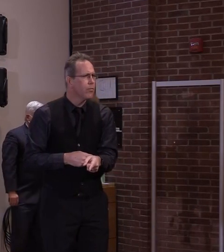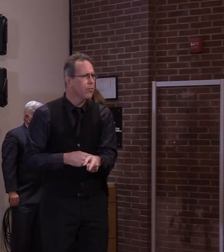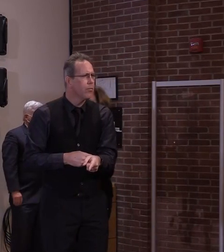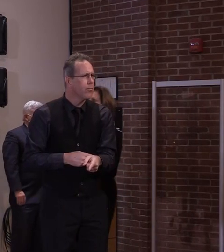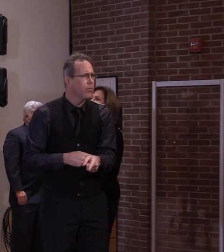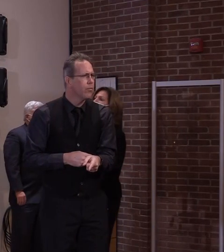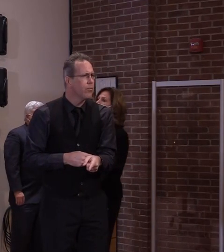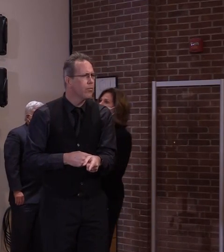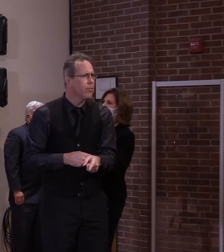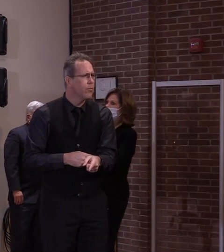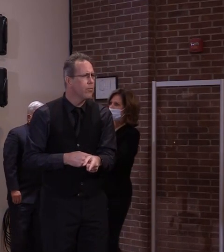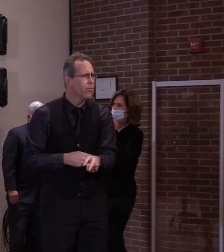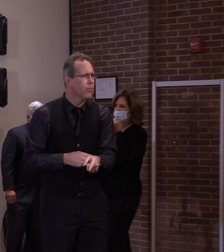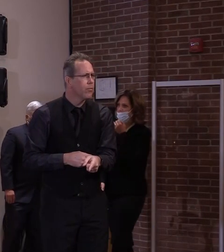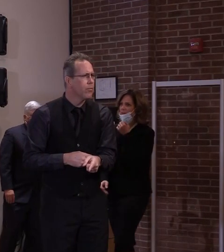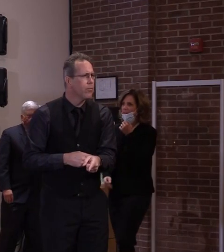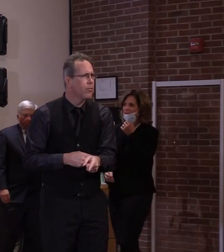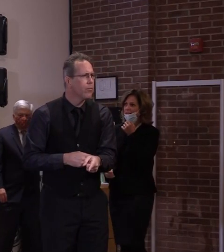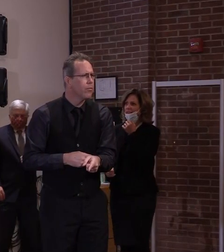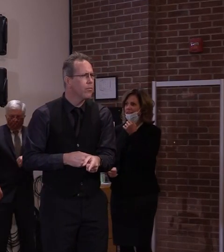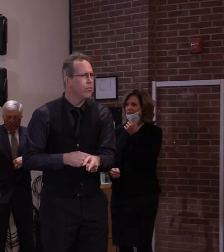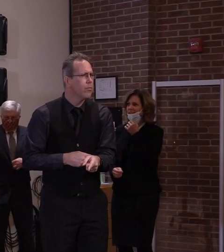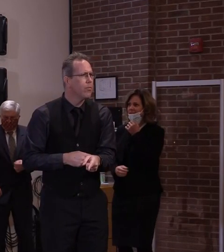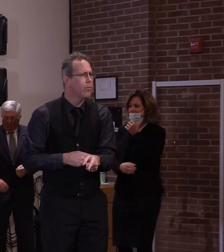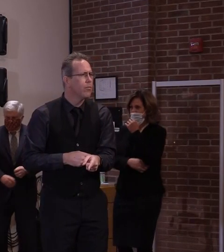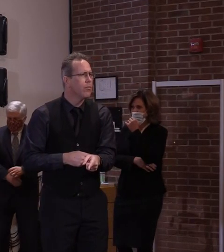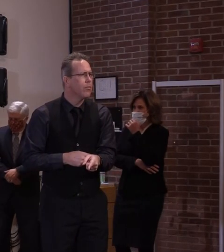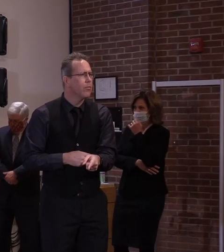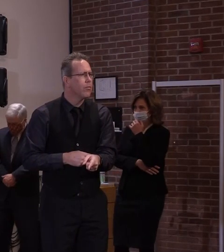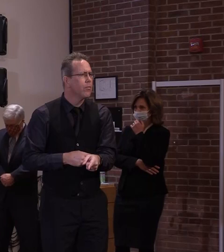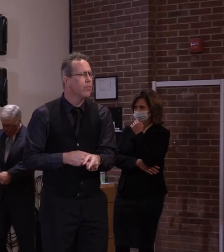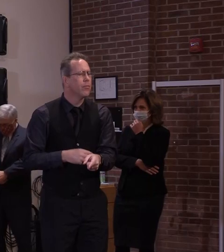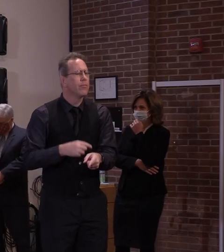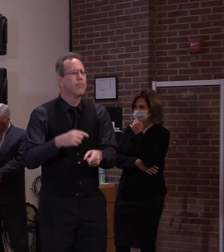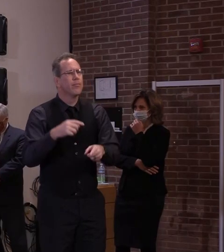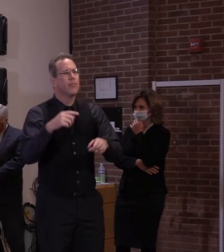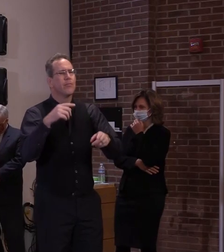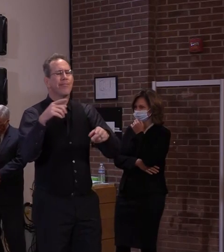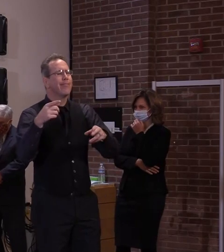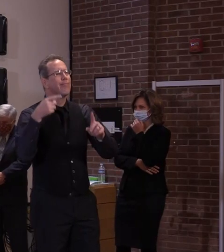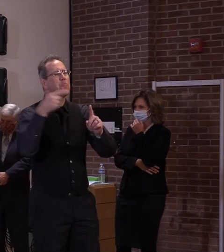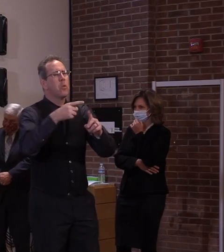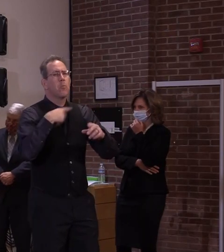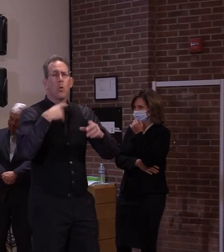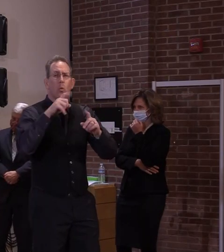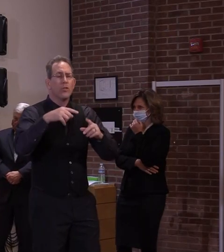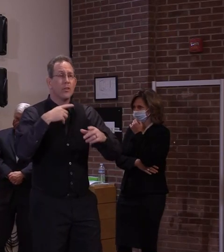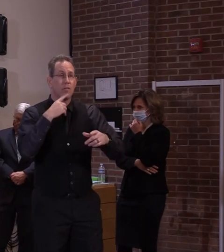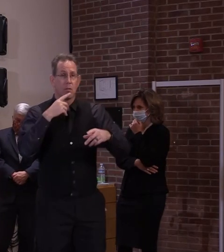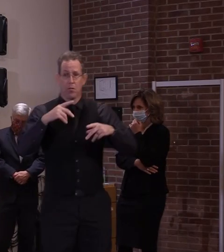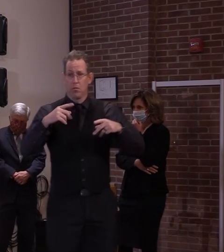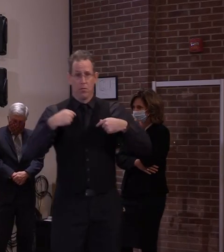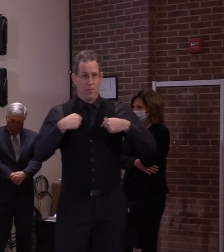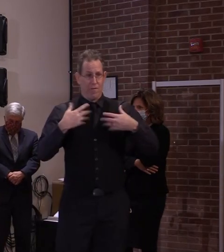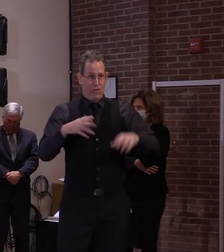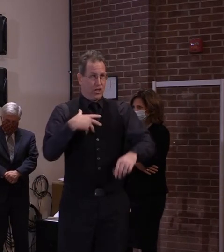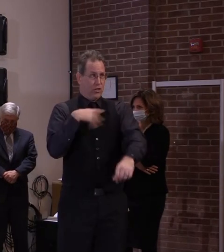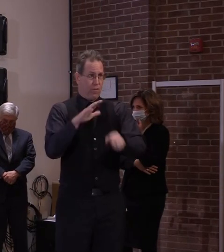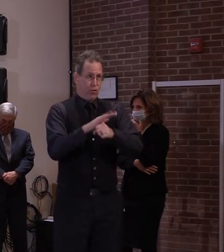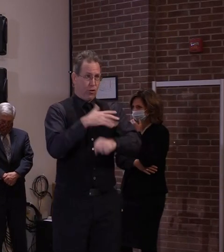only had two shots. What would we have to lose by building a three-shot requirement into those